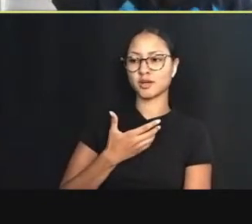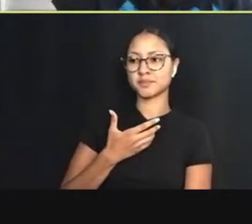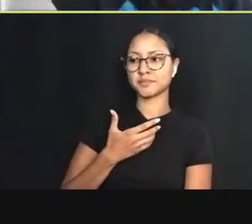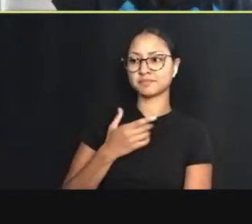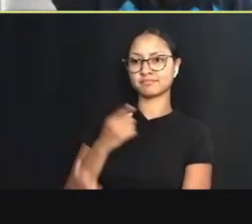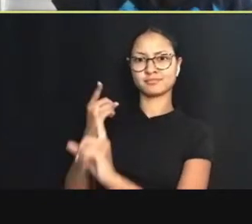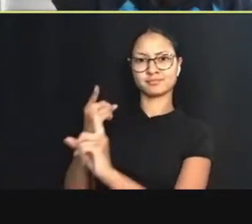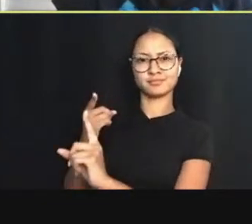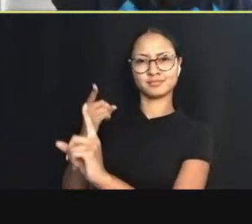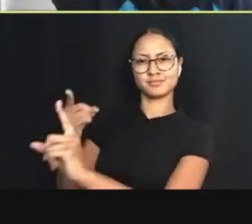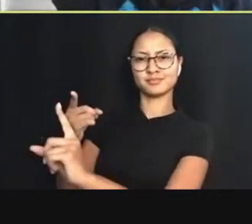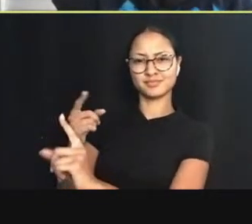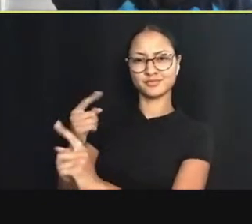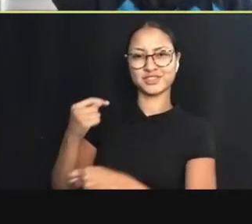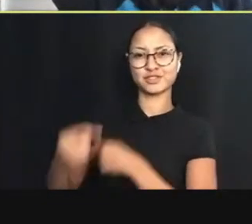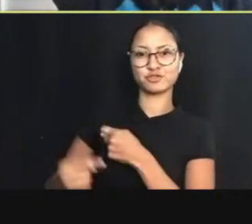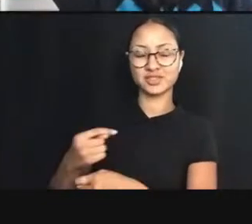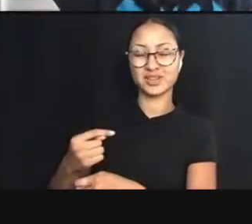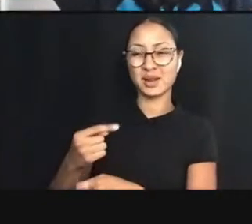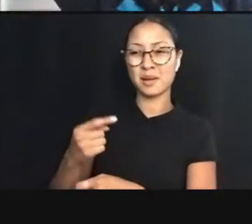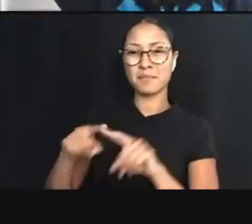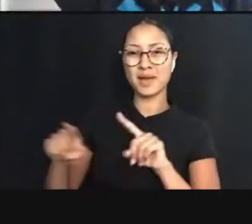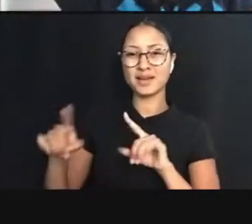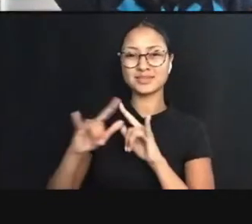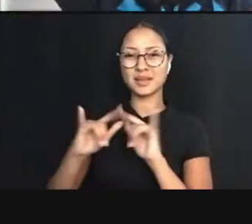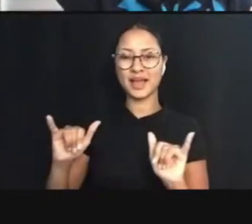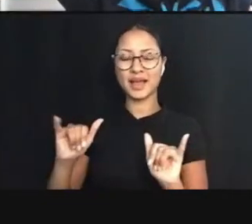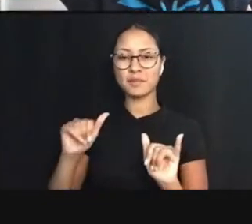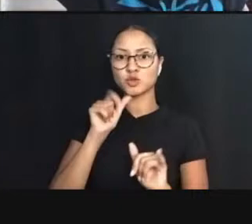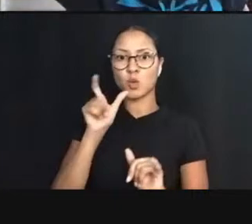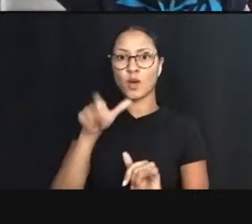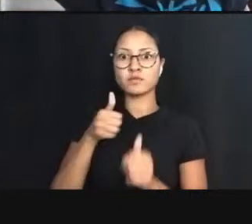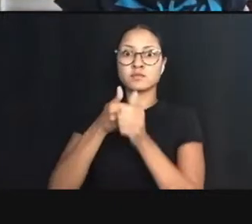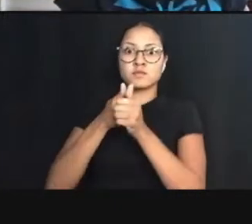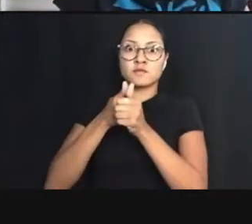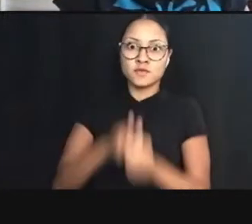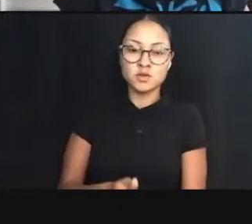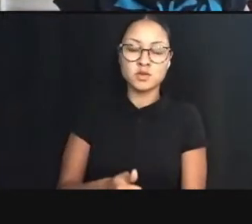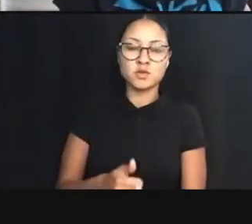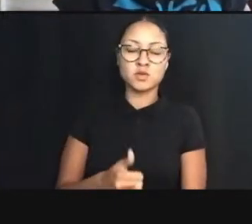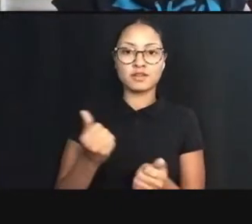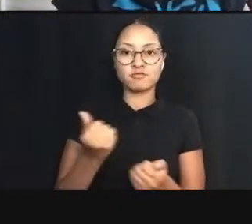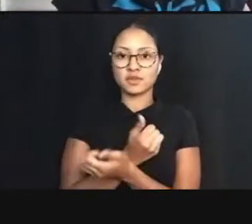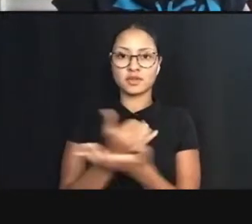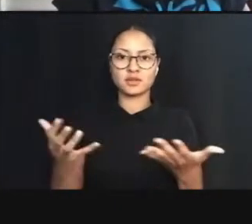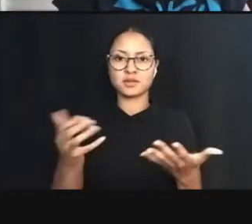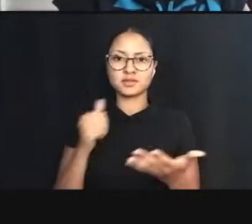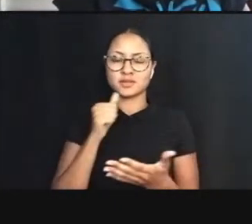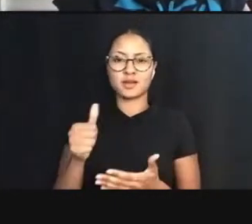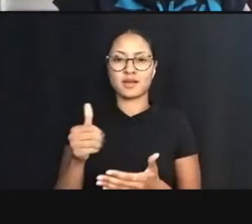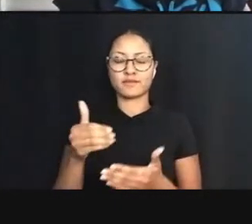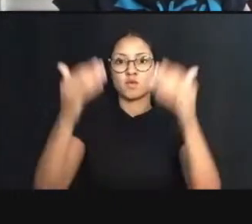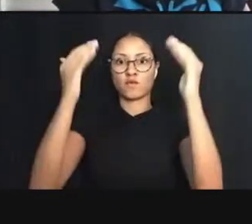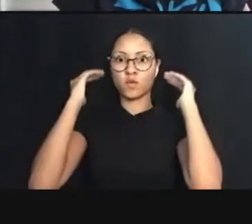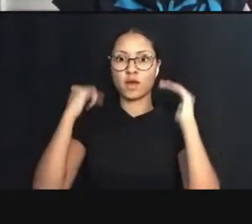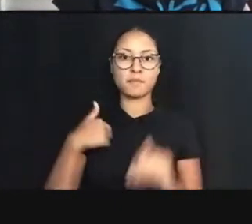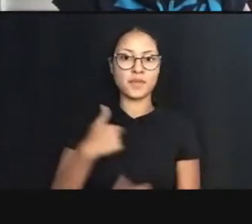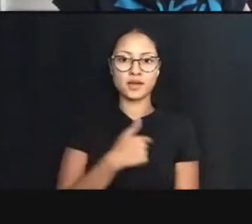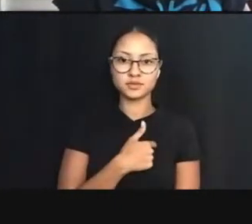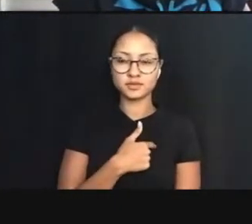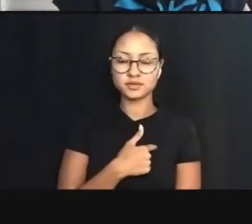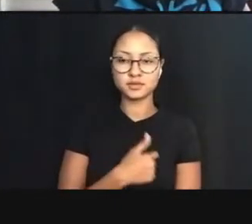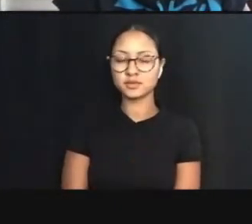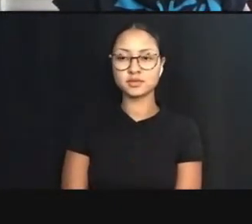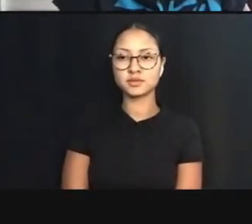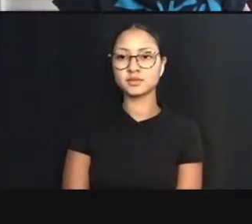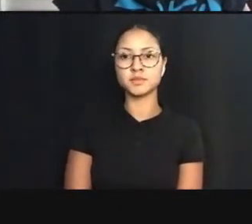us. That's right. You better drop these quotes. Of years, right? Like the folks